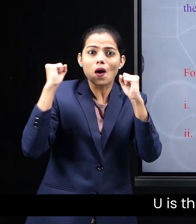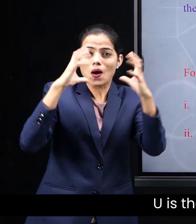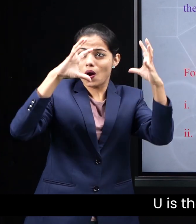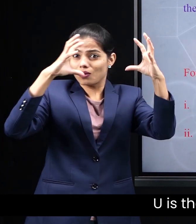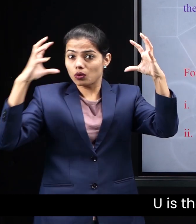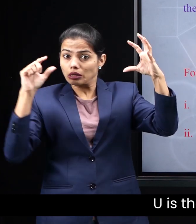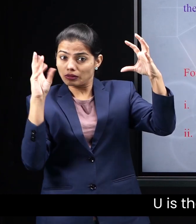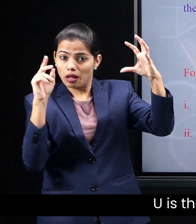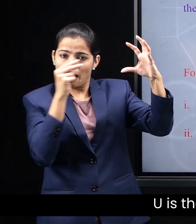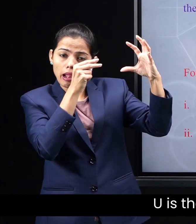the solar system.